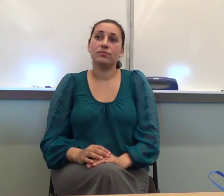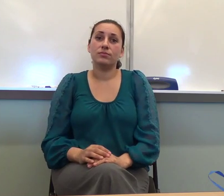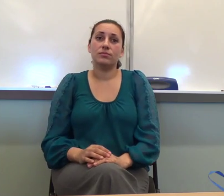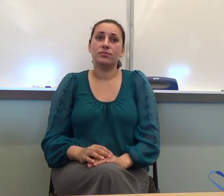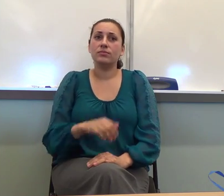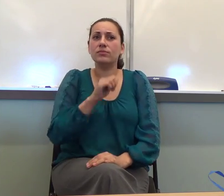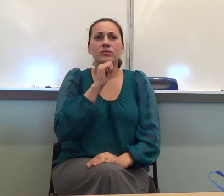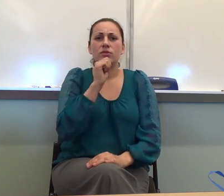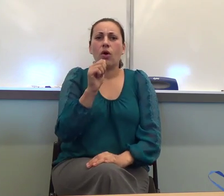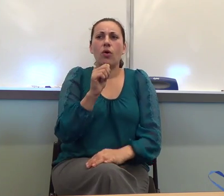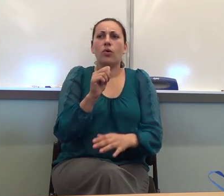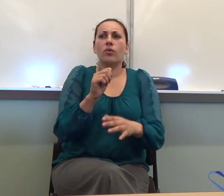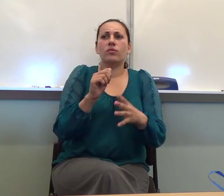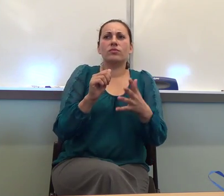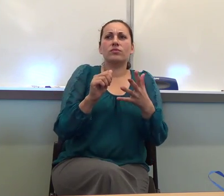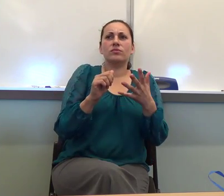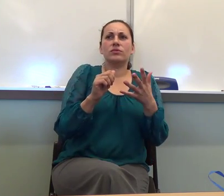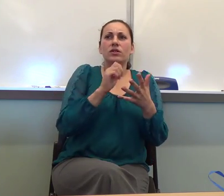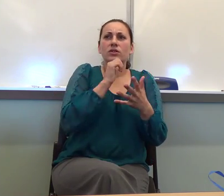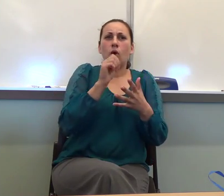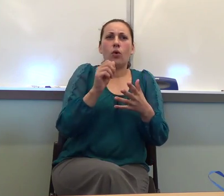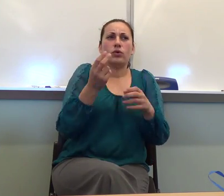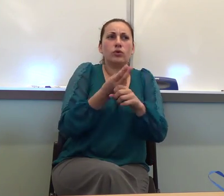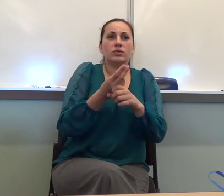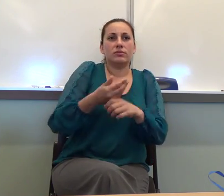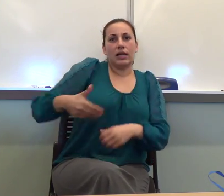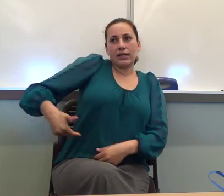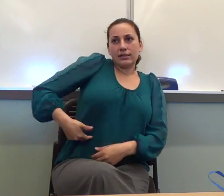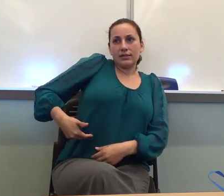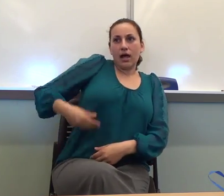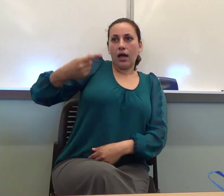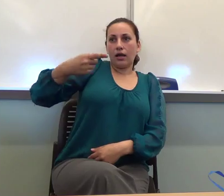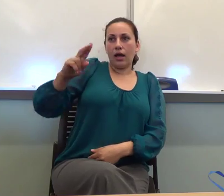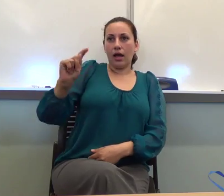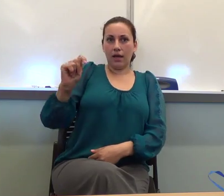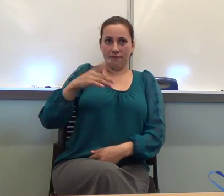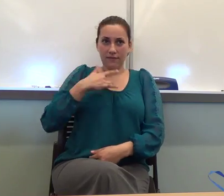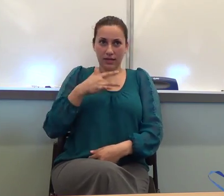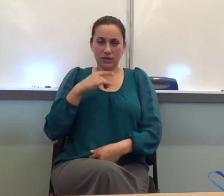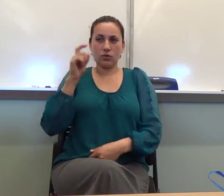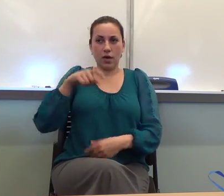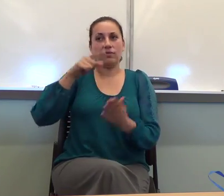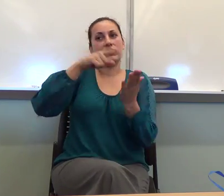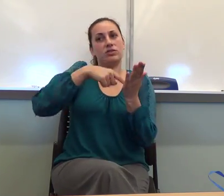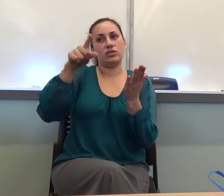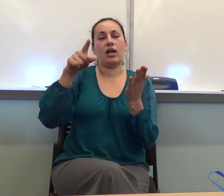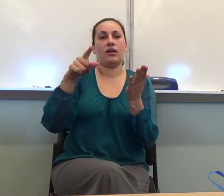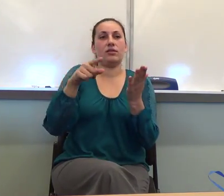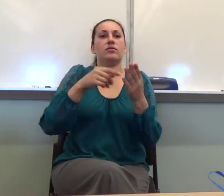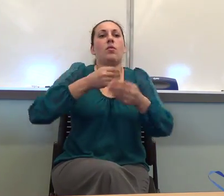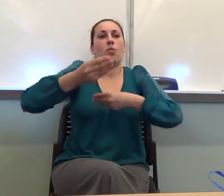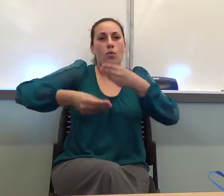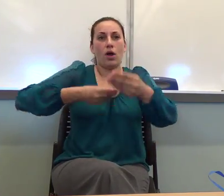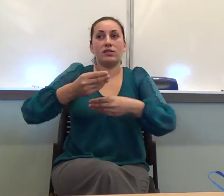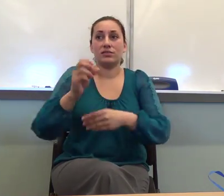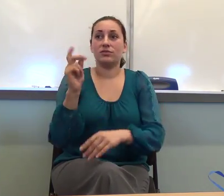Don't do your intuition thing on these things because it'll never work, I guarantee you. You got to check it with that process, cross